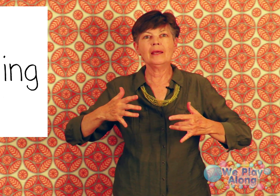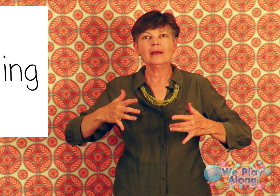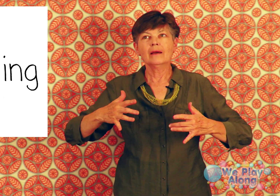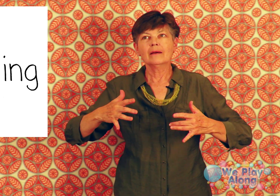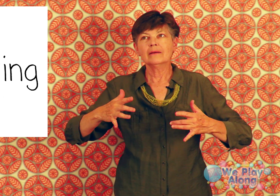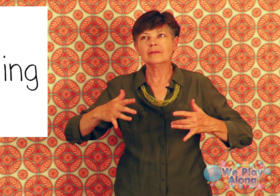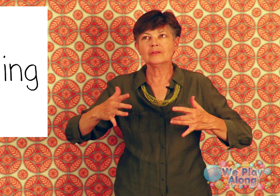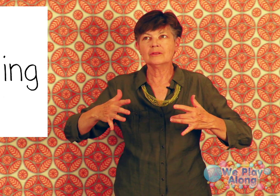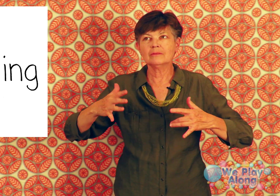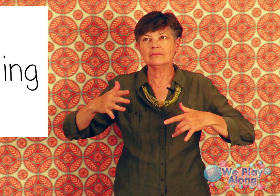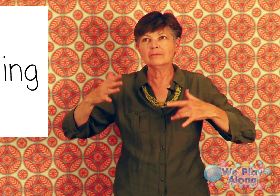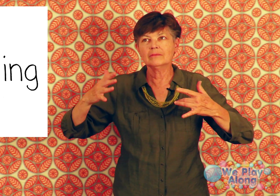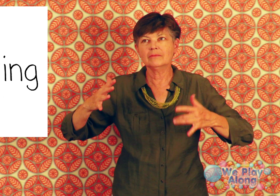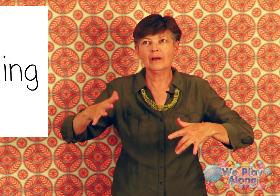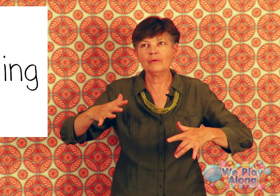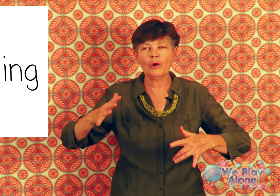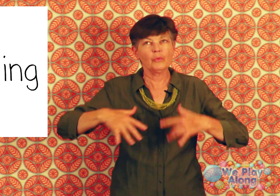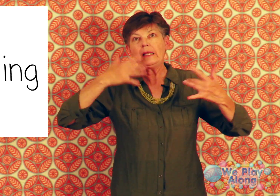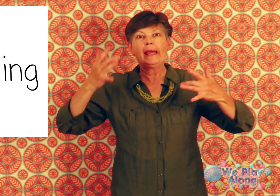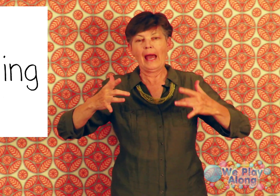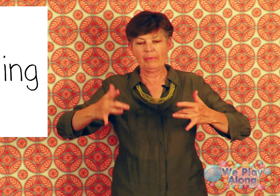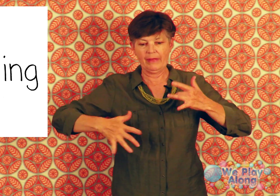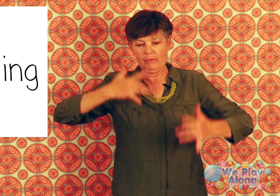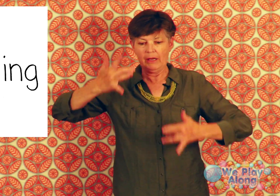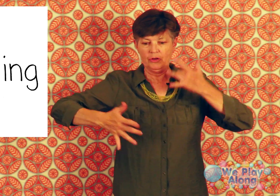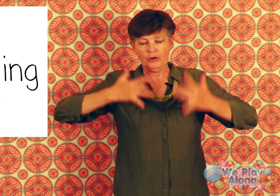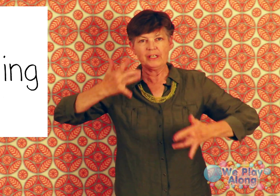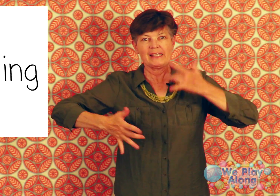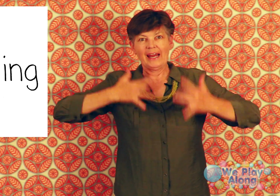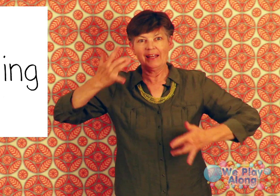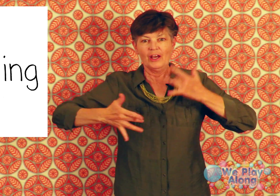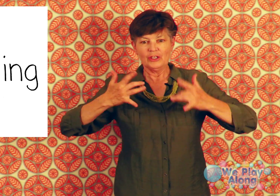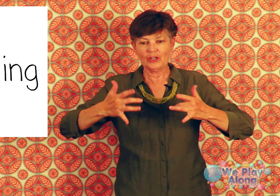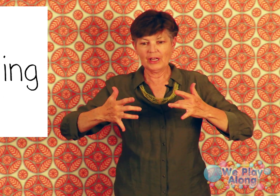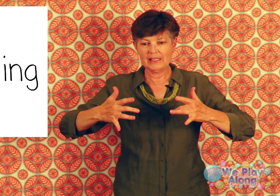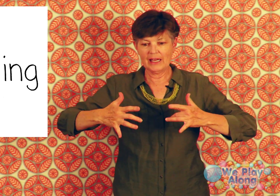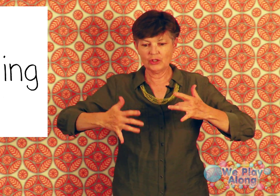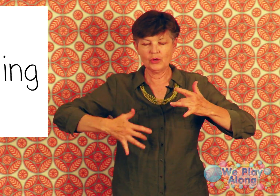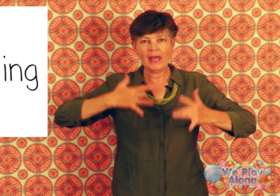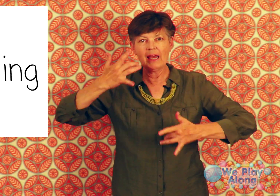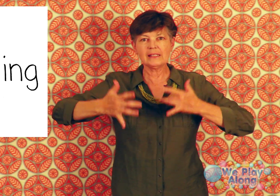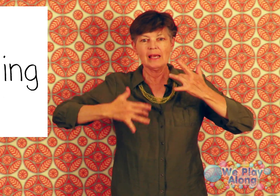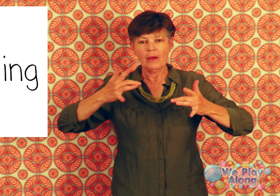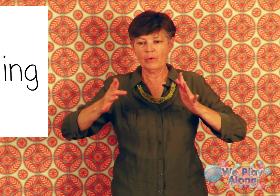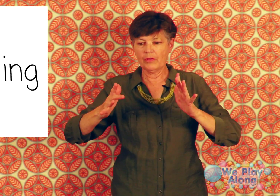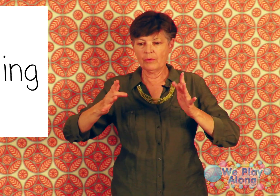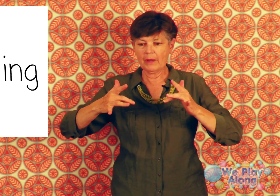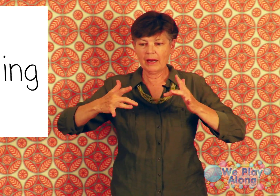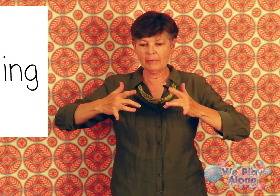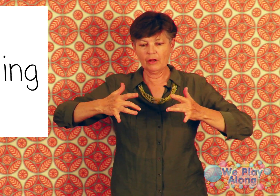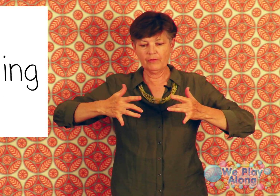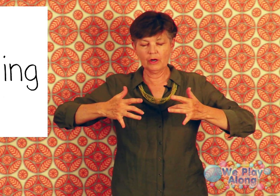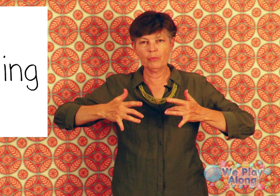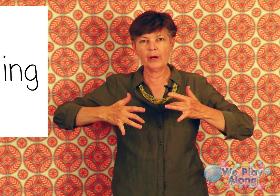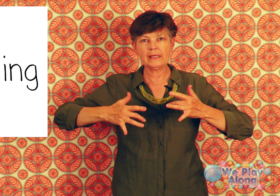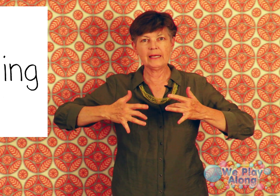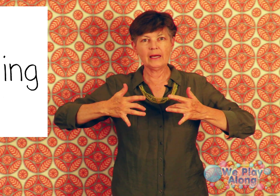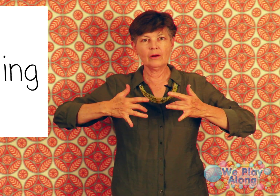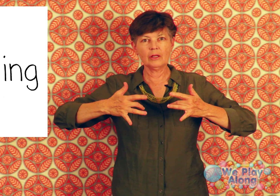happy, a really happy thing, right? You're excited. So you're going to take two hands with your kind of middle finger pointed down a little